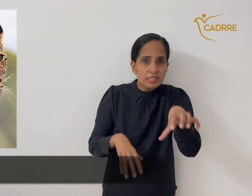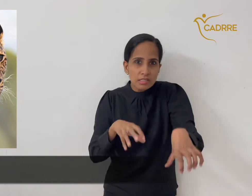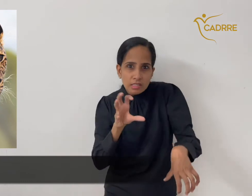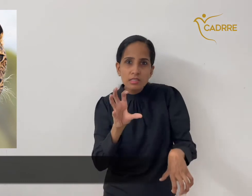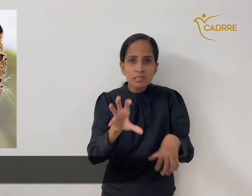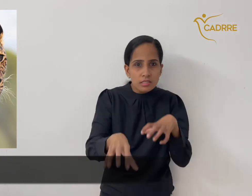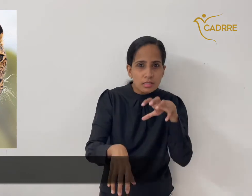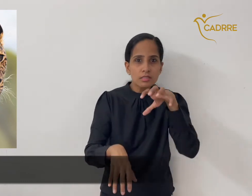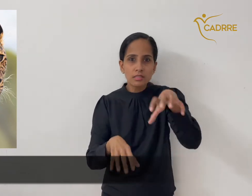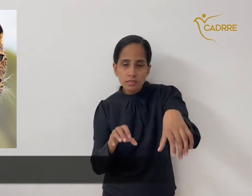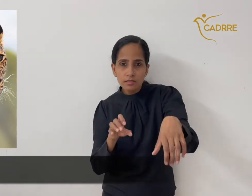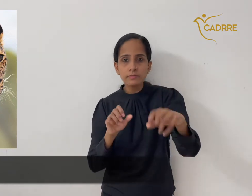Leopard.